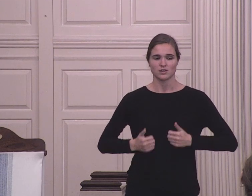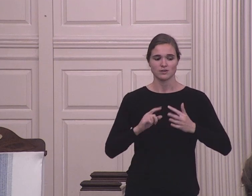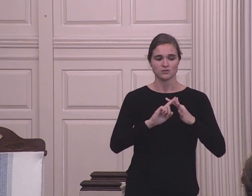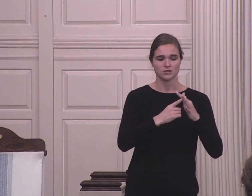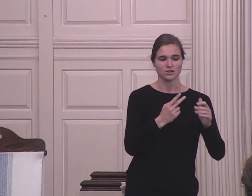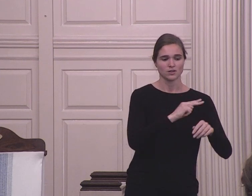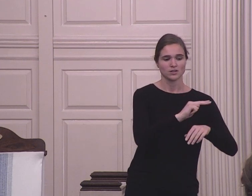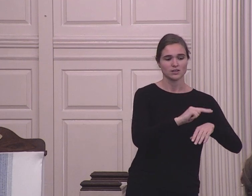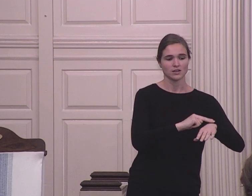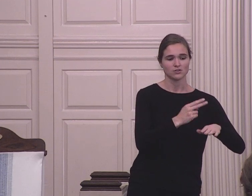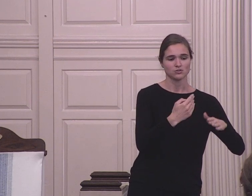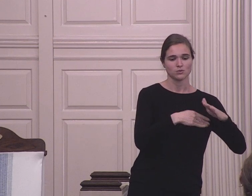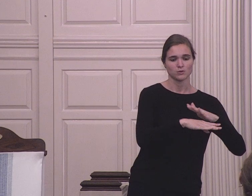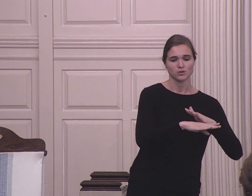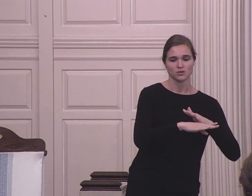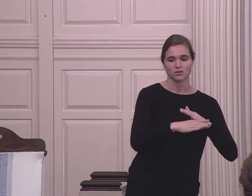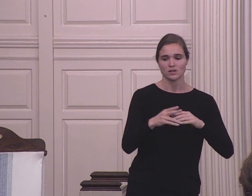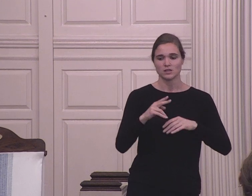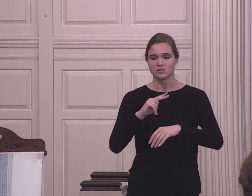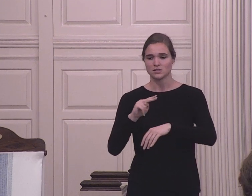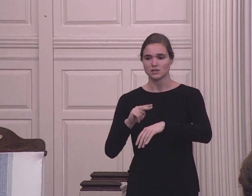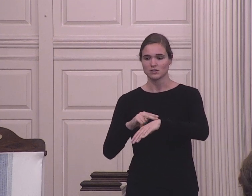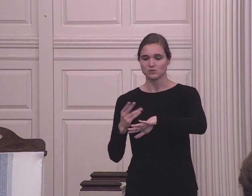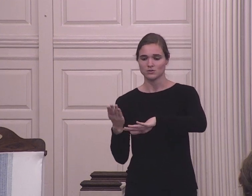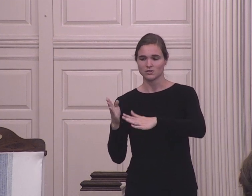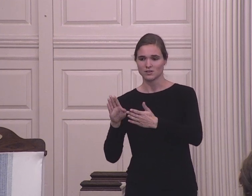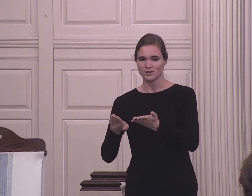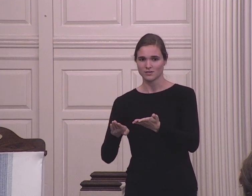natural conception to natural death.